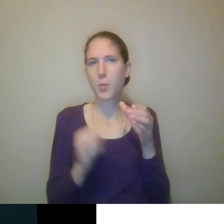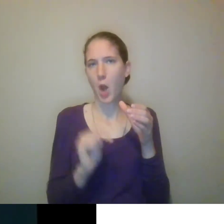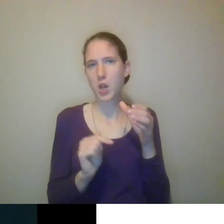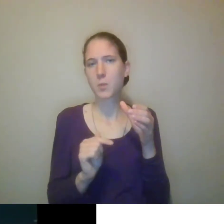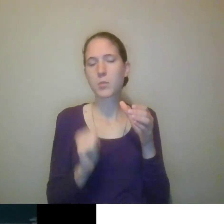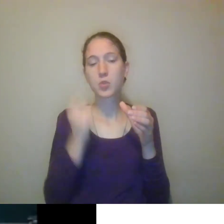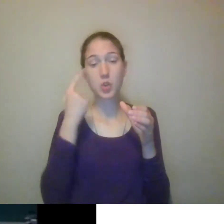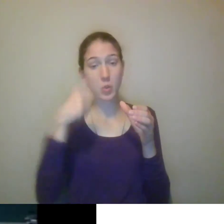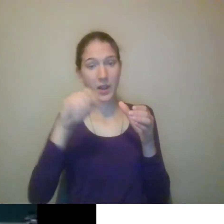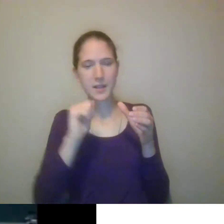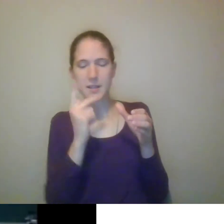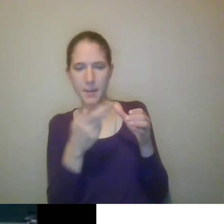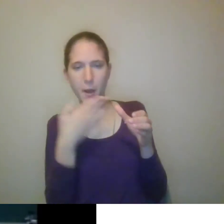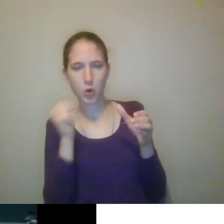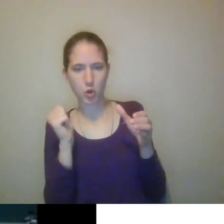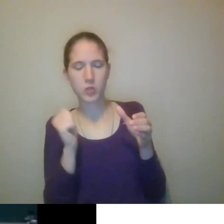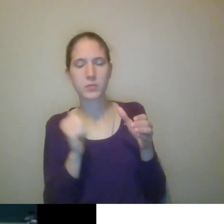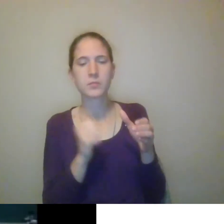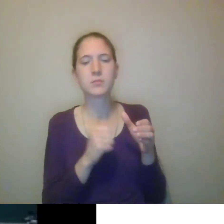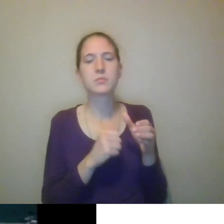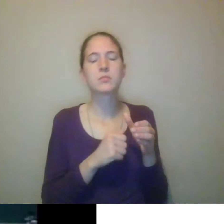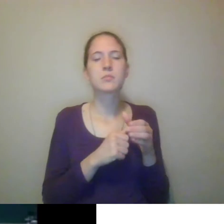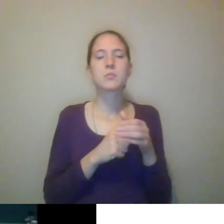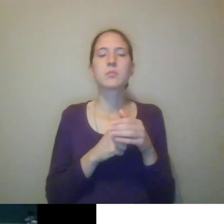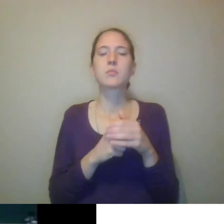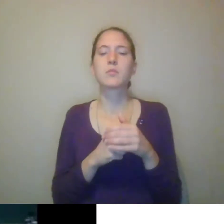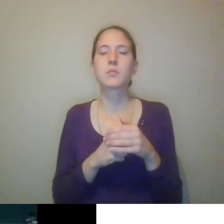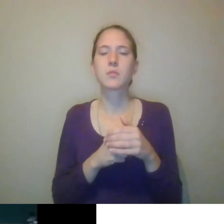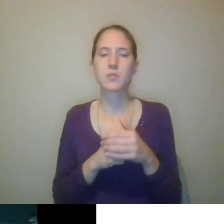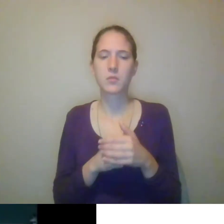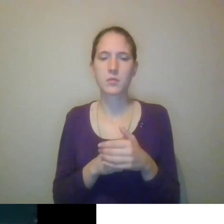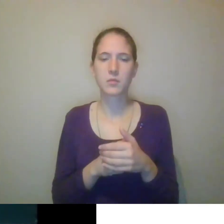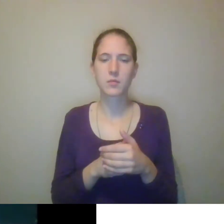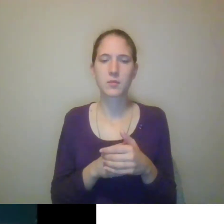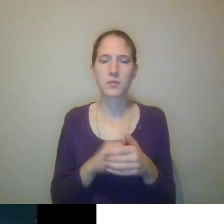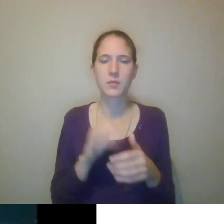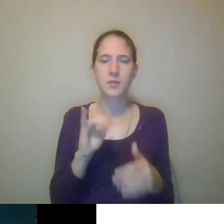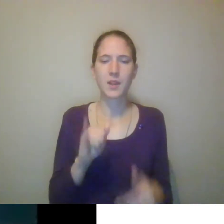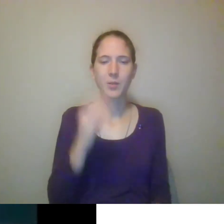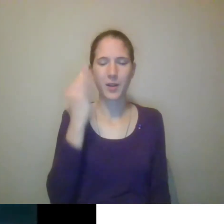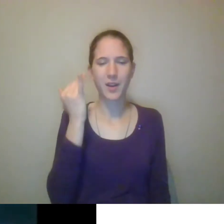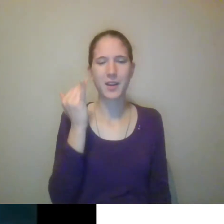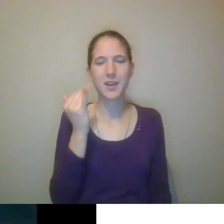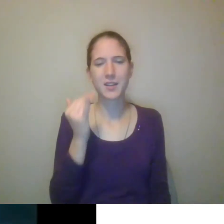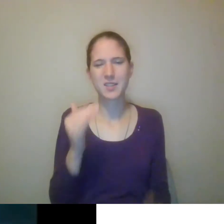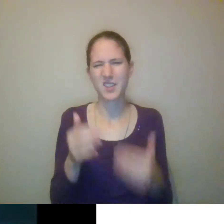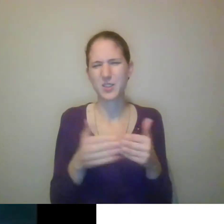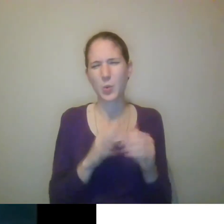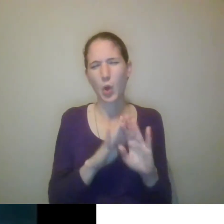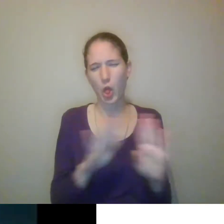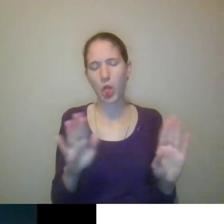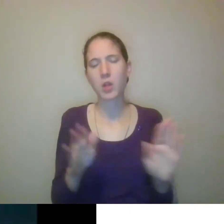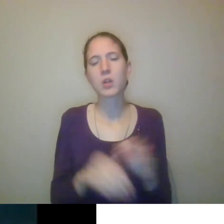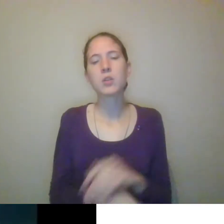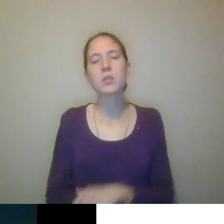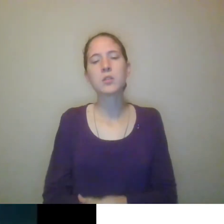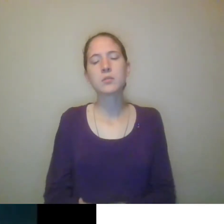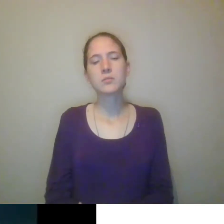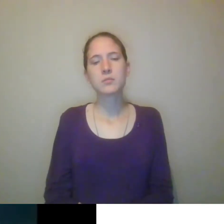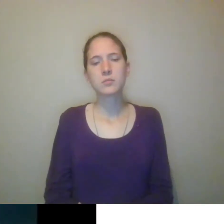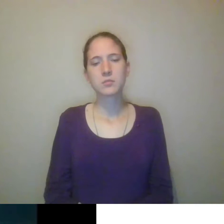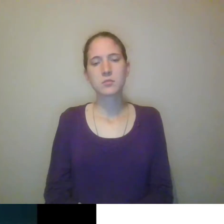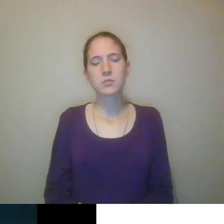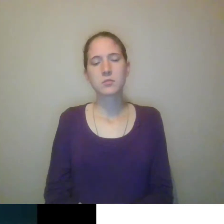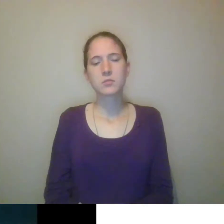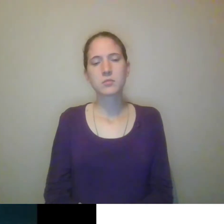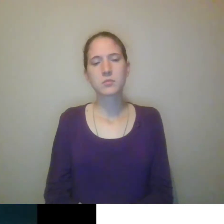better. All right? That's why it's just facing the wall. And over here, now, remember